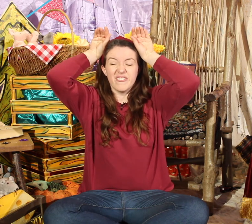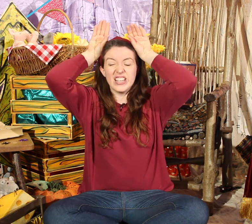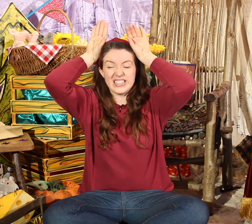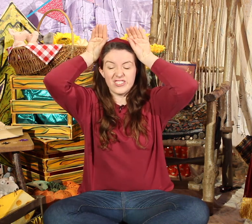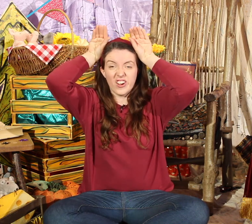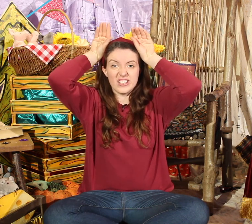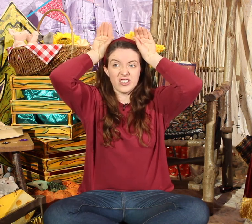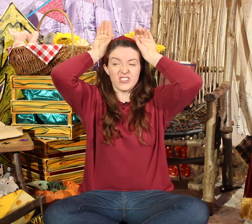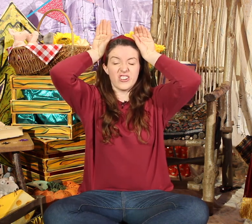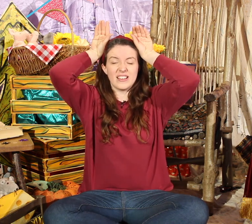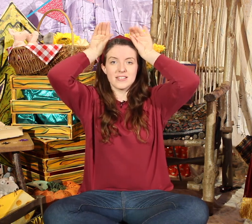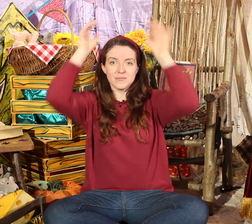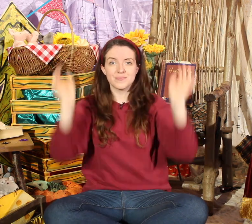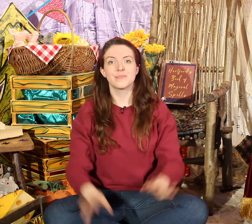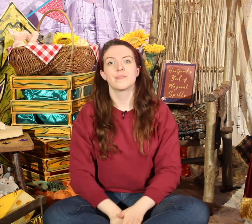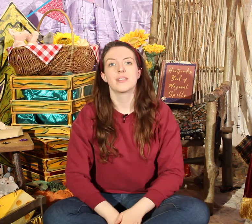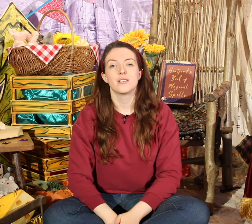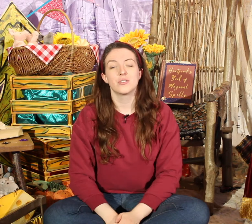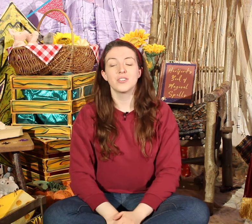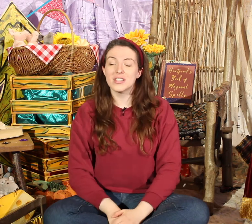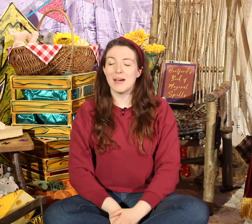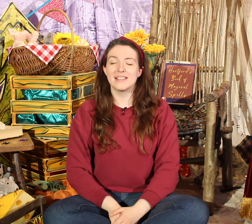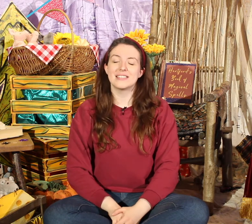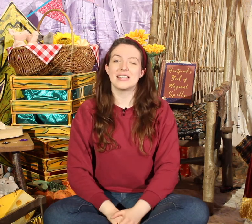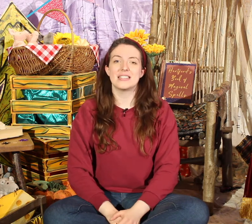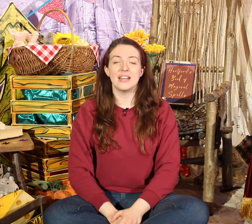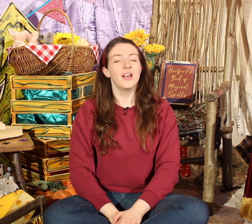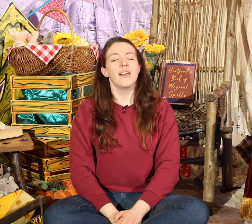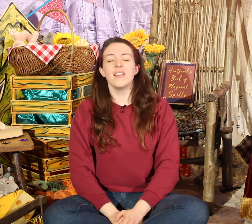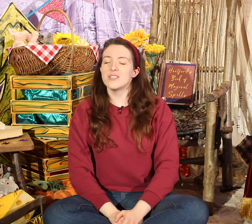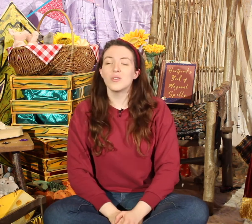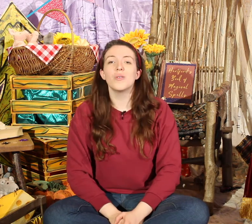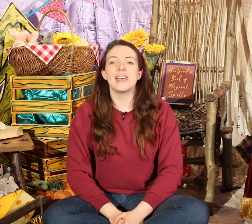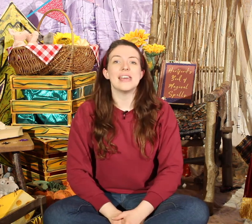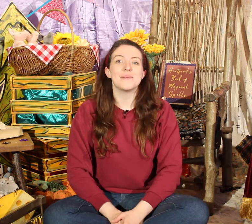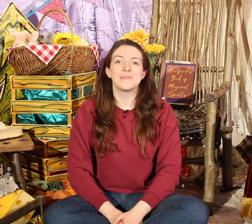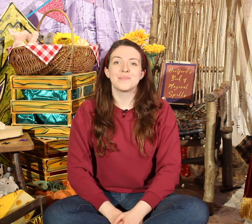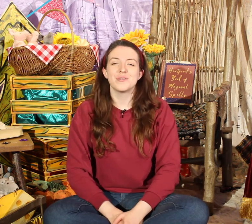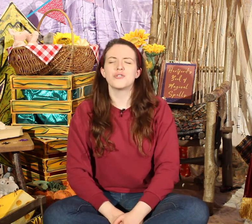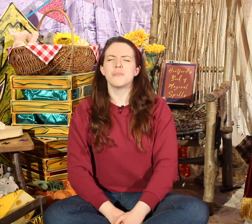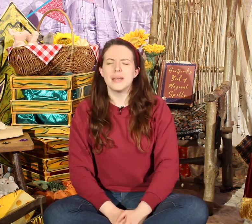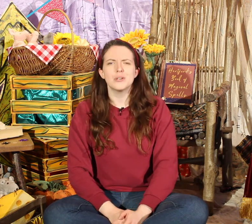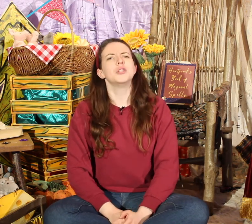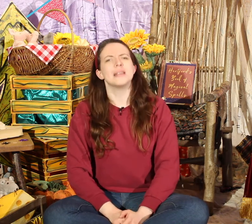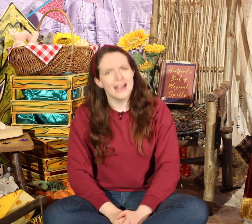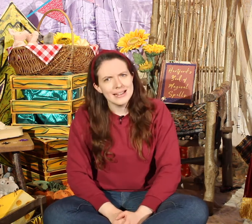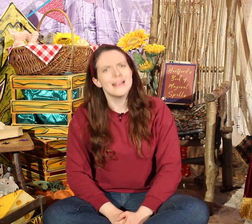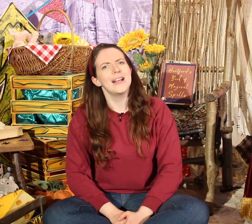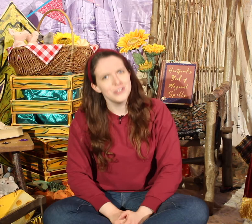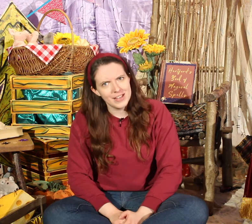really sorry, Tortoise. Tortoise smiled and said, it's okay. Just remember to be kind and